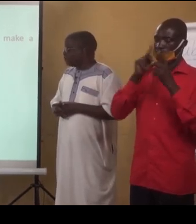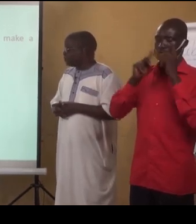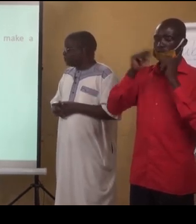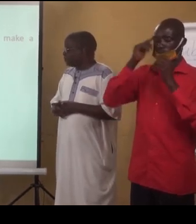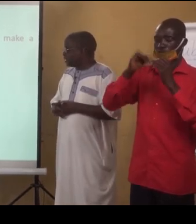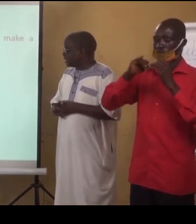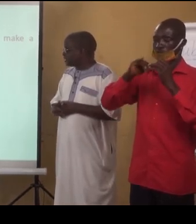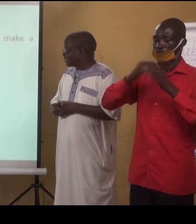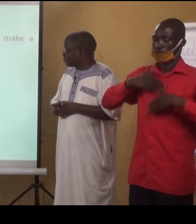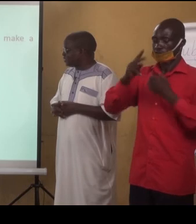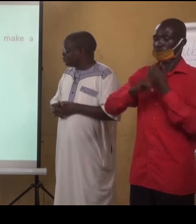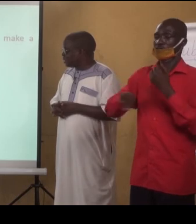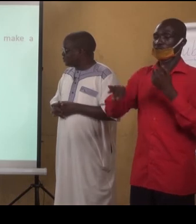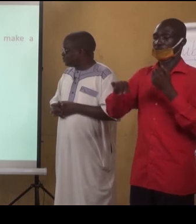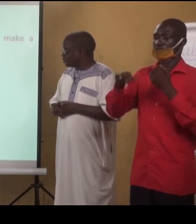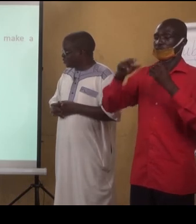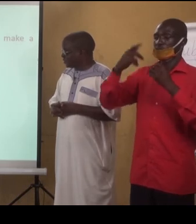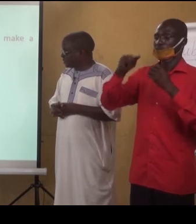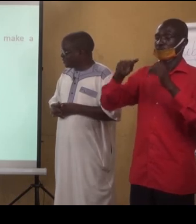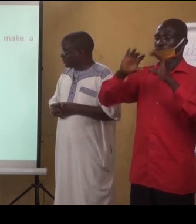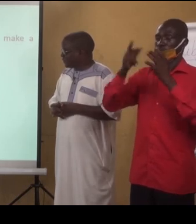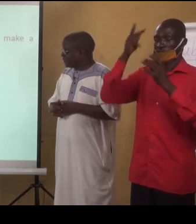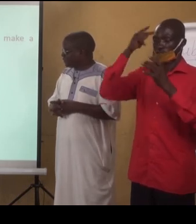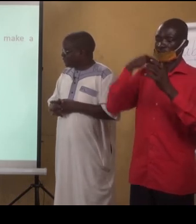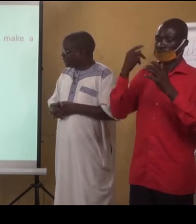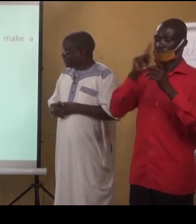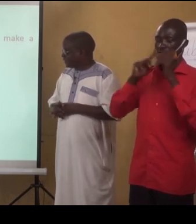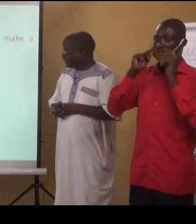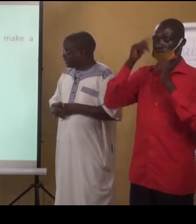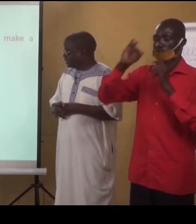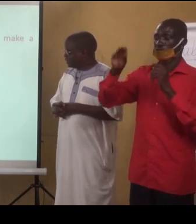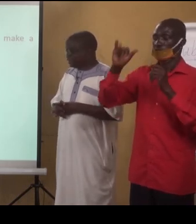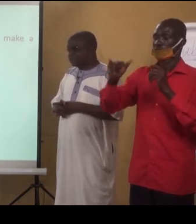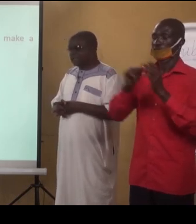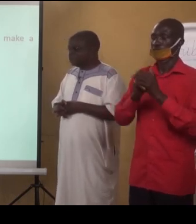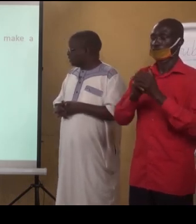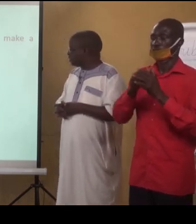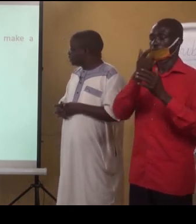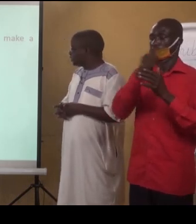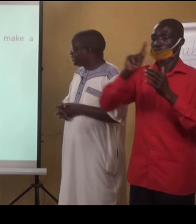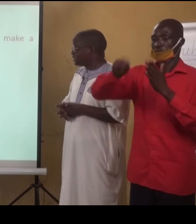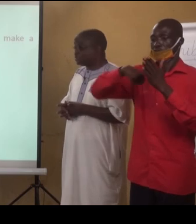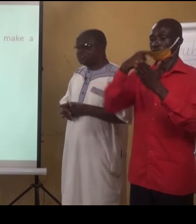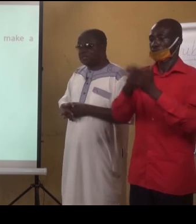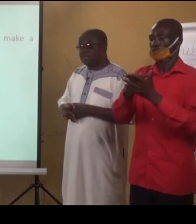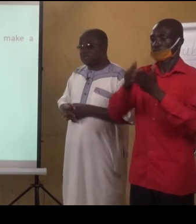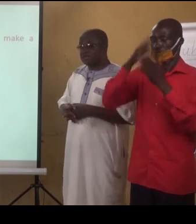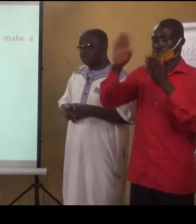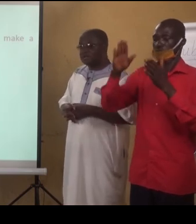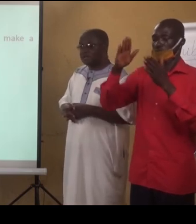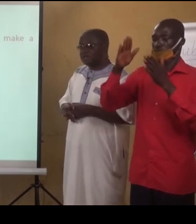2, the class captain wept for joy. 3, the graduating students